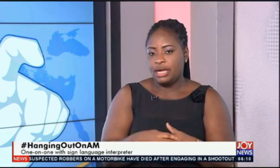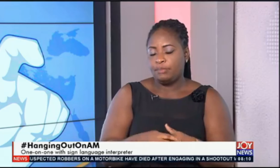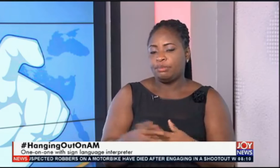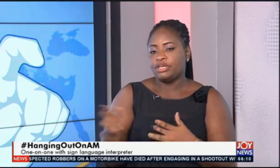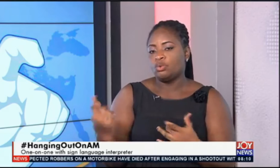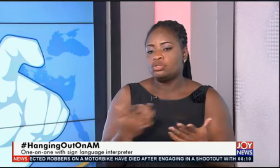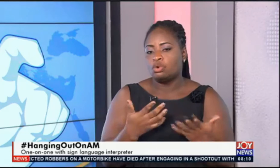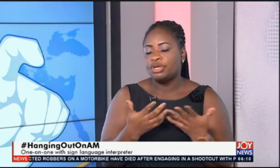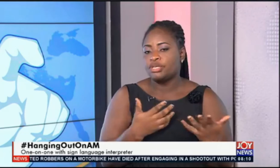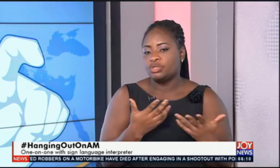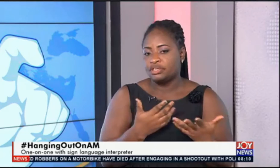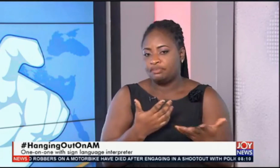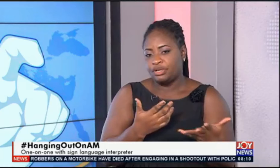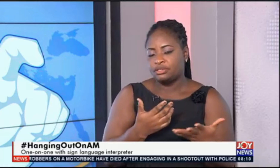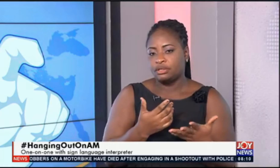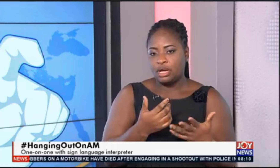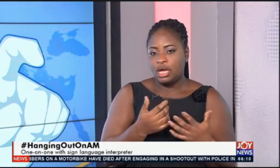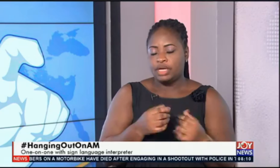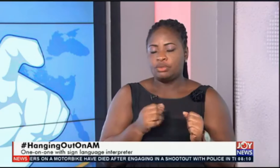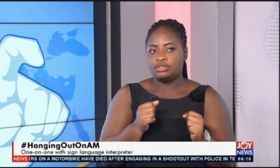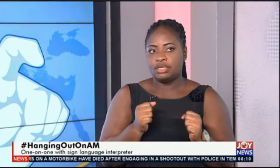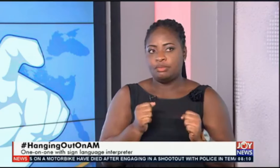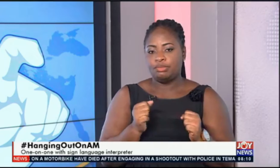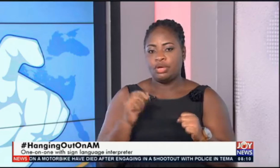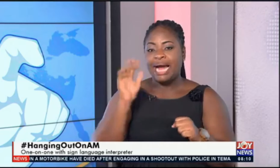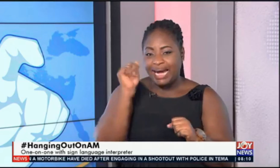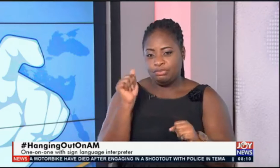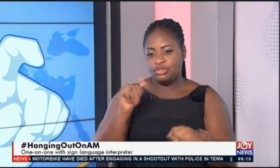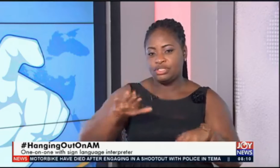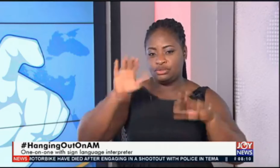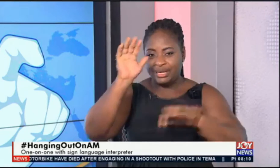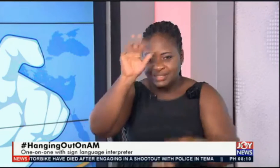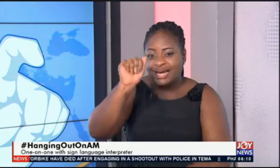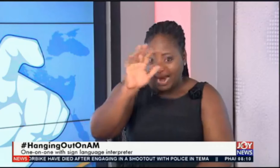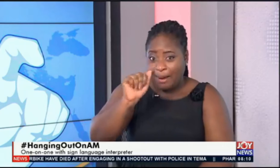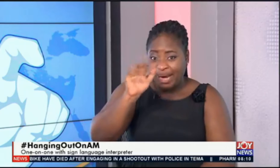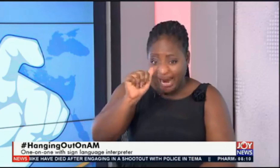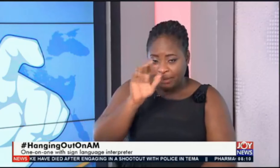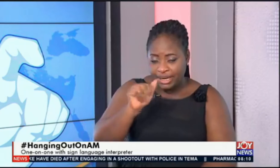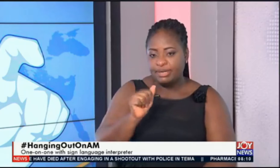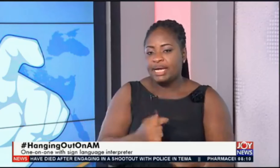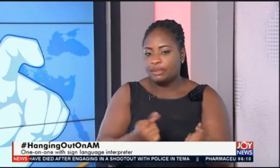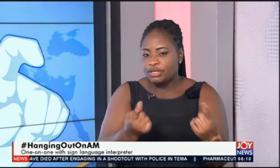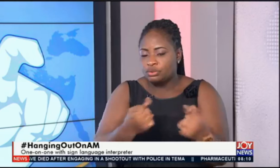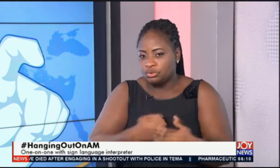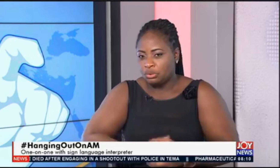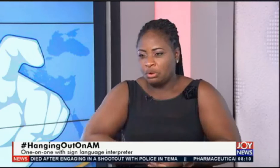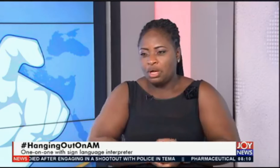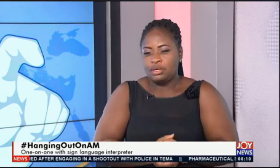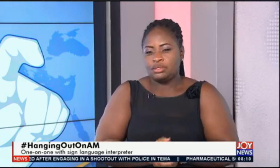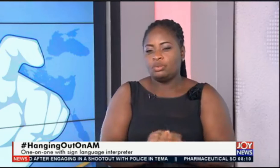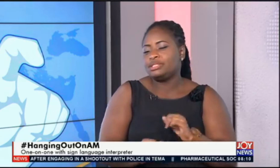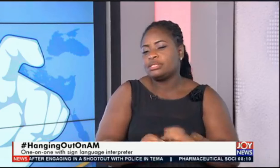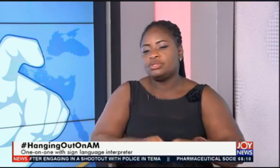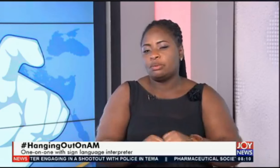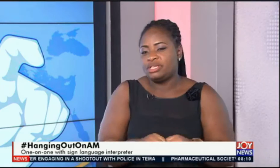sign, maybe, and you want to communicate with a deaf person, and you want to say maybe, come, you just do like this, come, and the person will know.